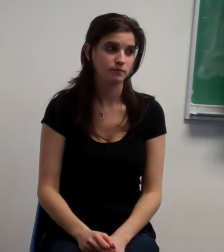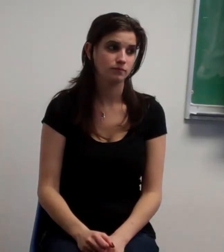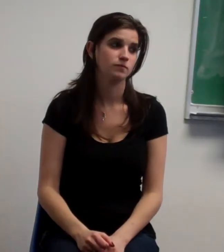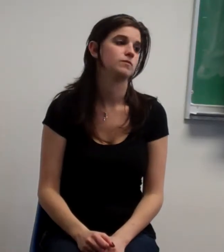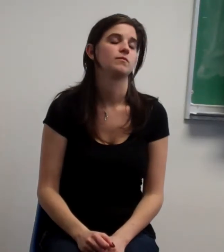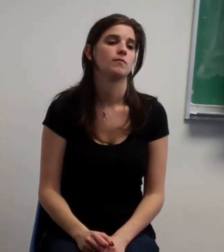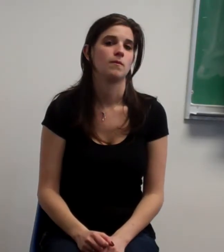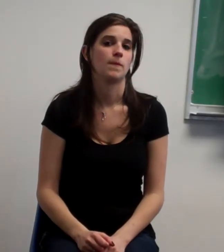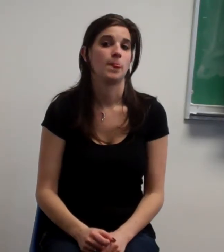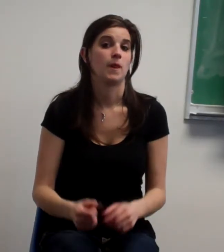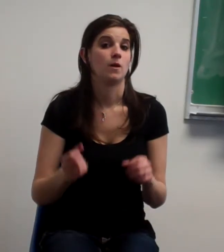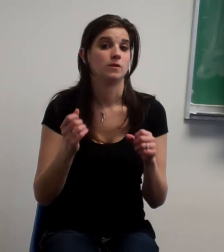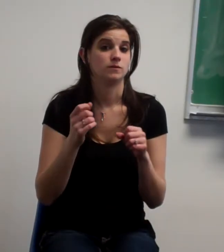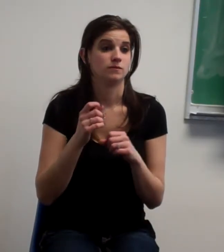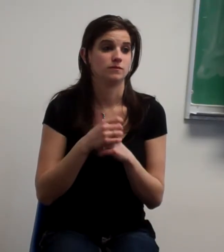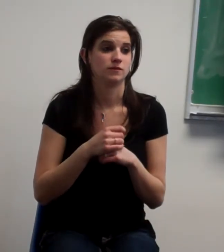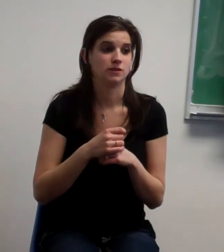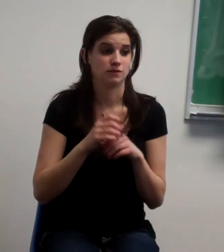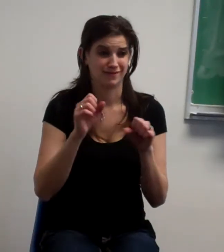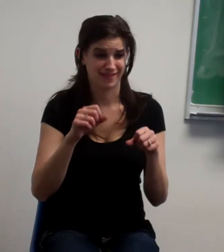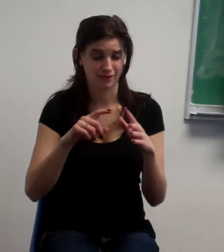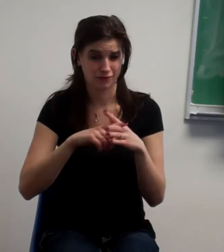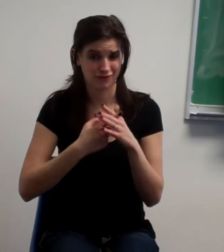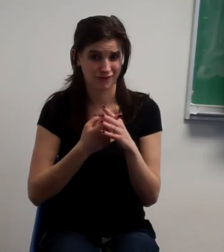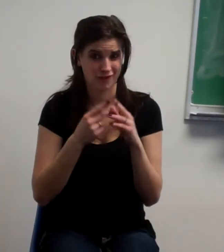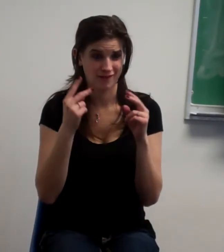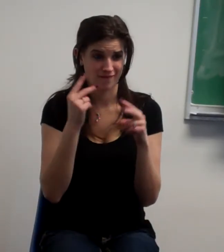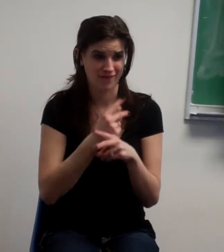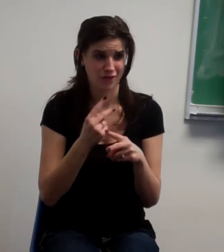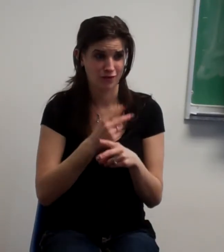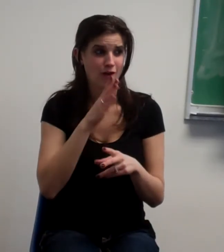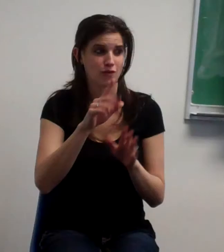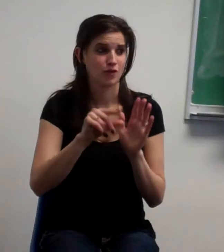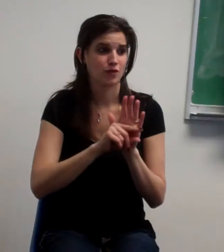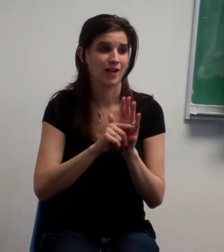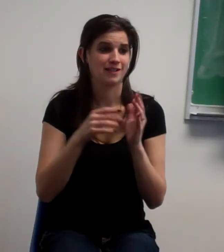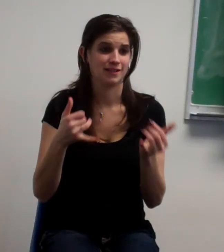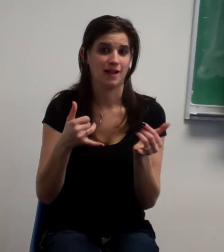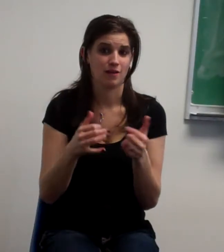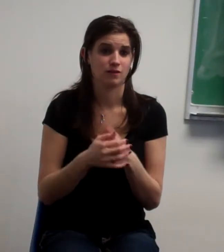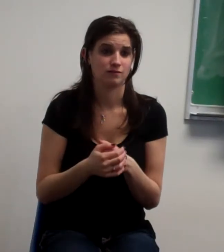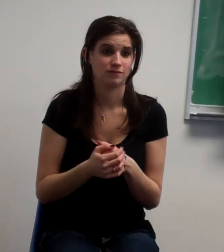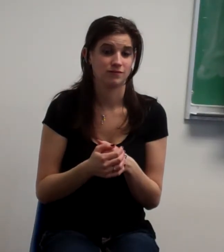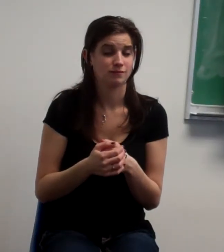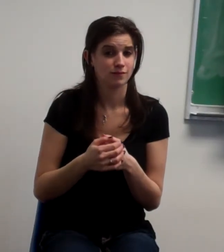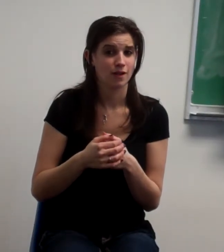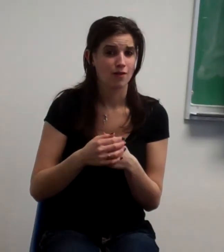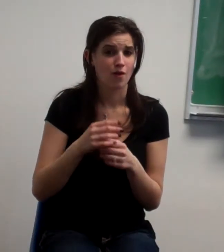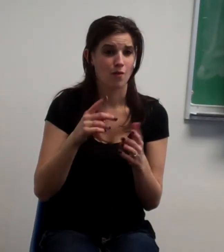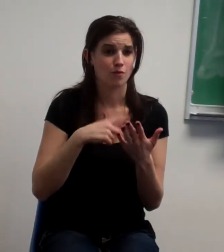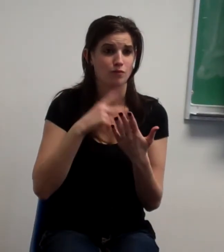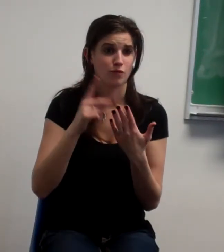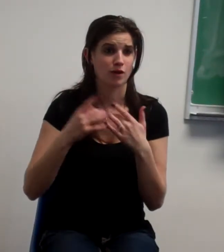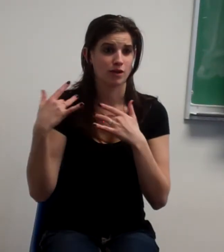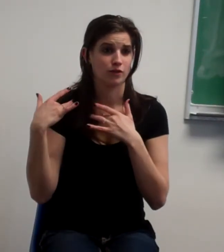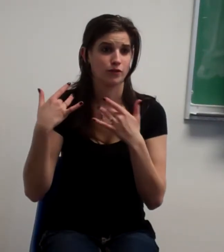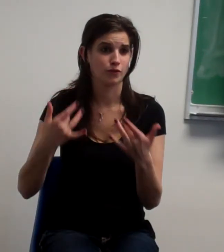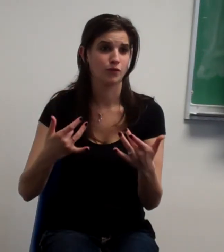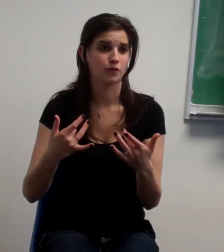right? In this, right? And sometimes projects can make or break people, right? But really, we want to